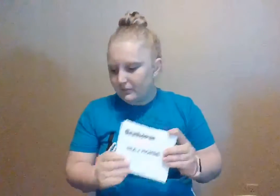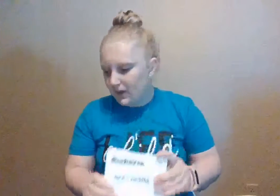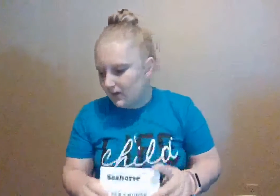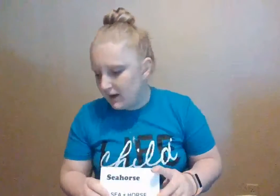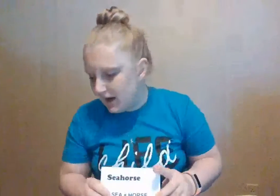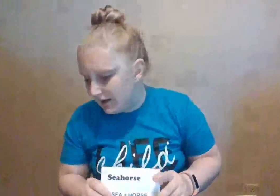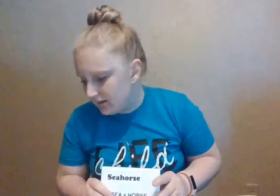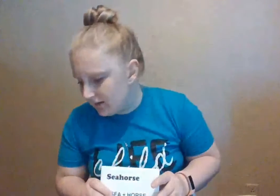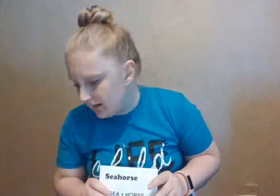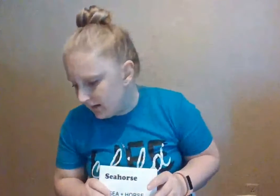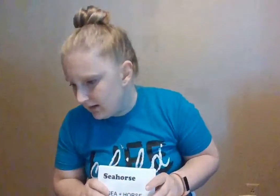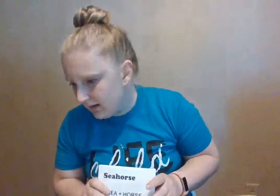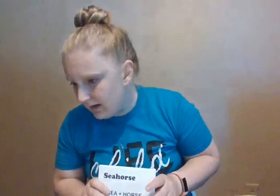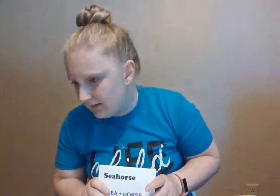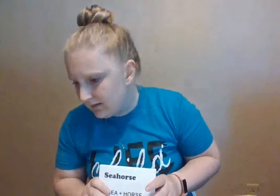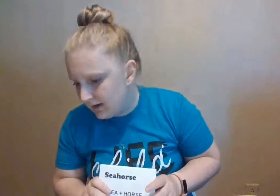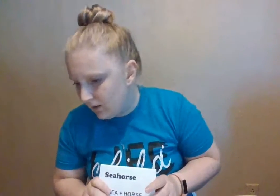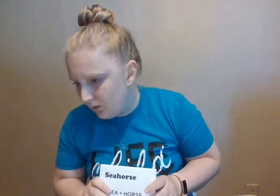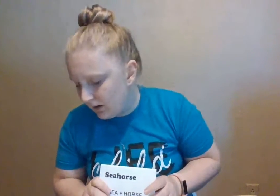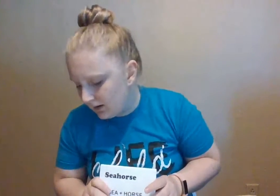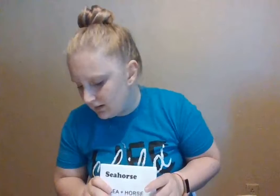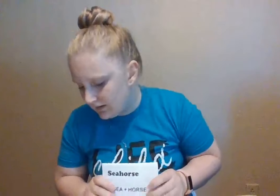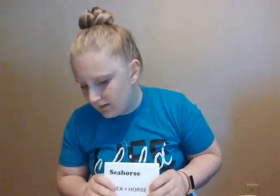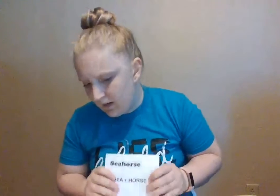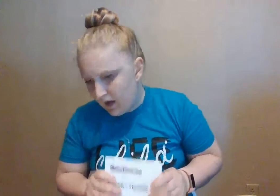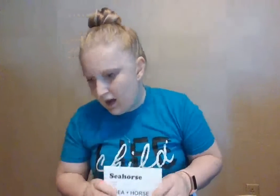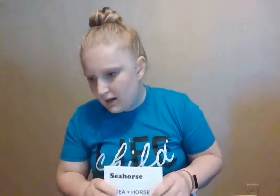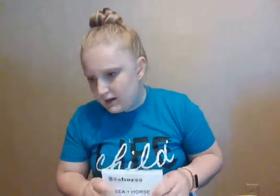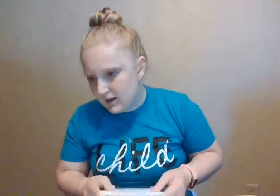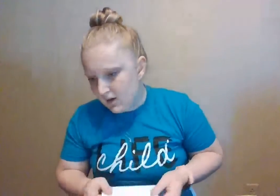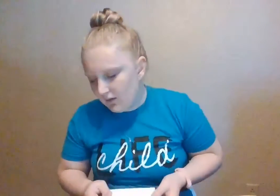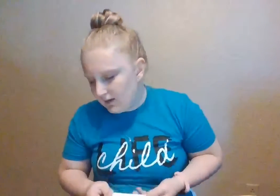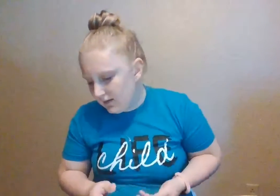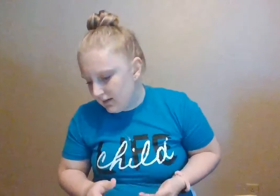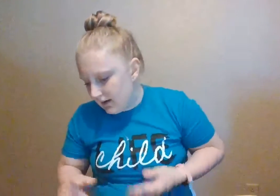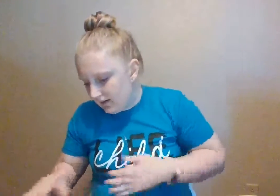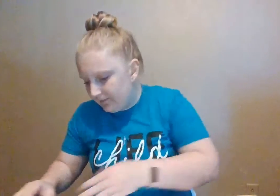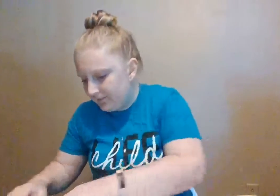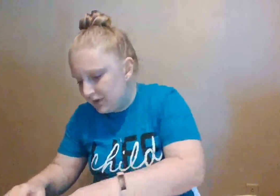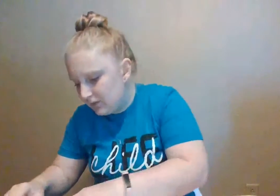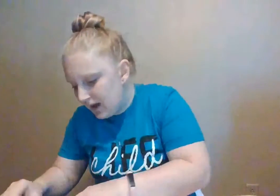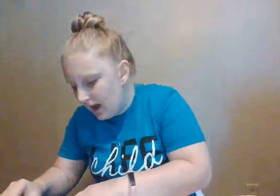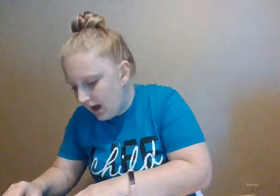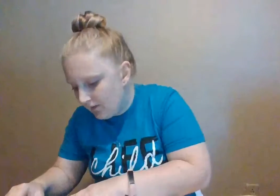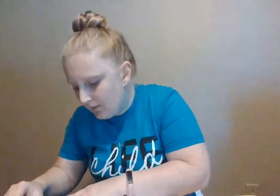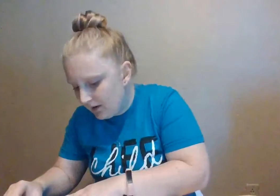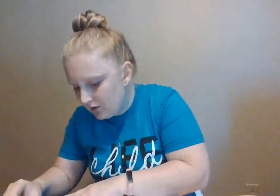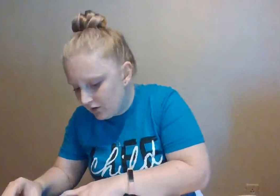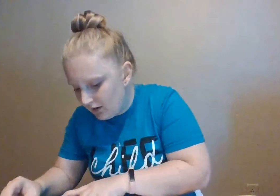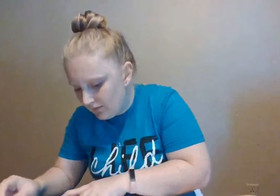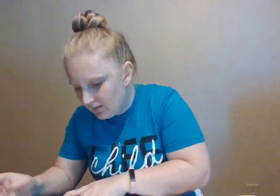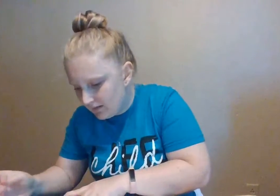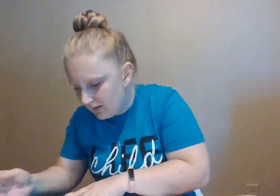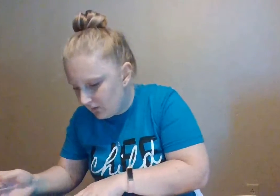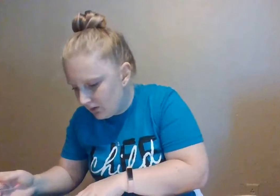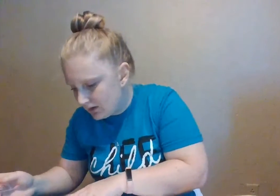The next is a seahorse. Now, let's see. Do we have a picture of a